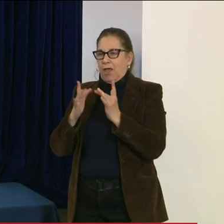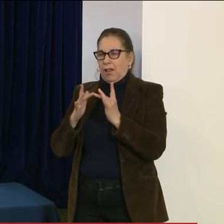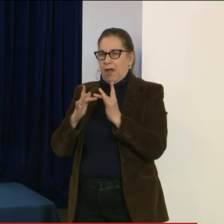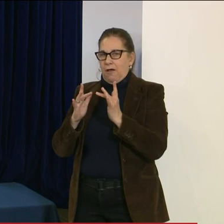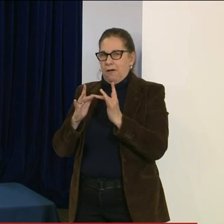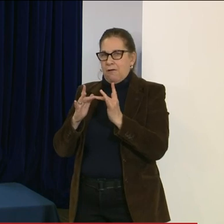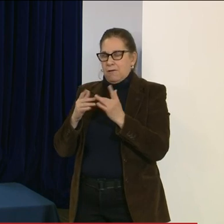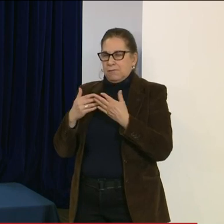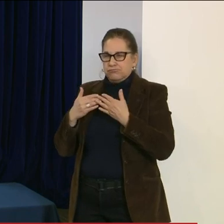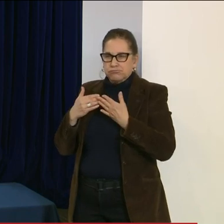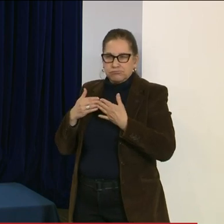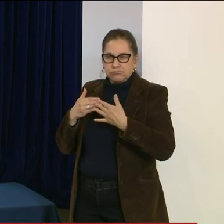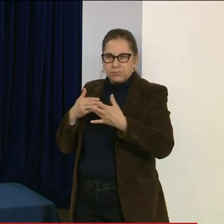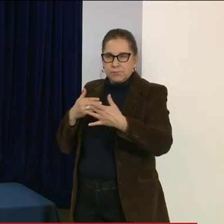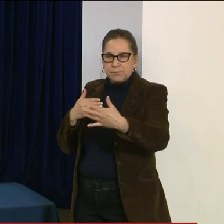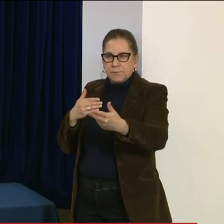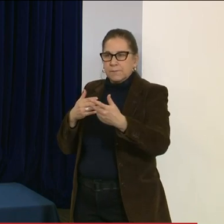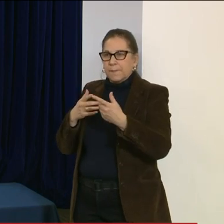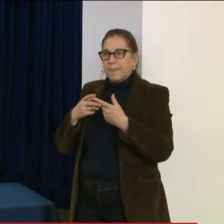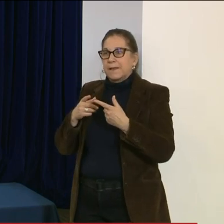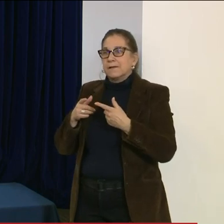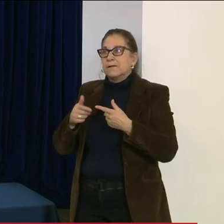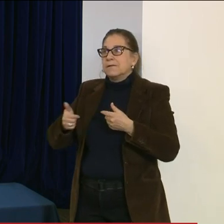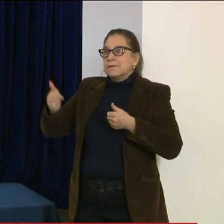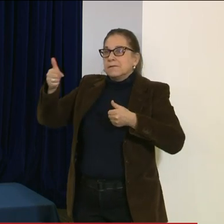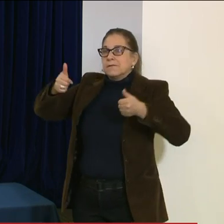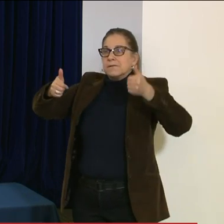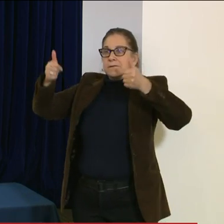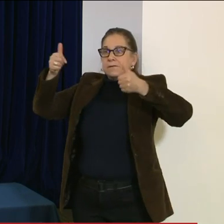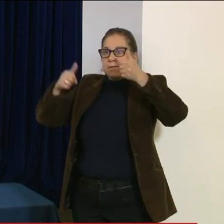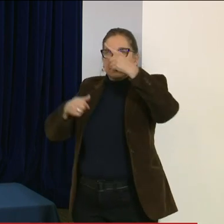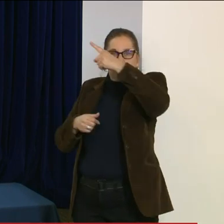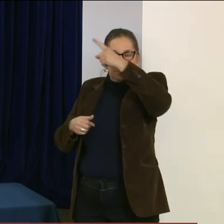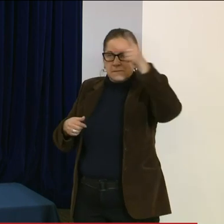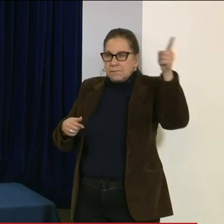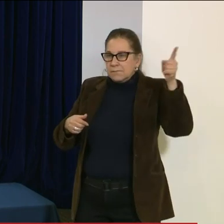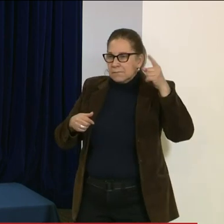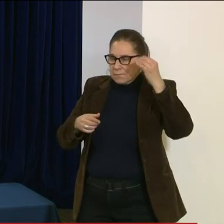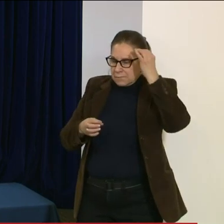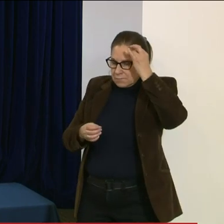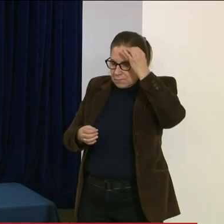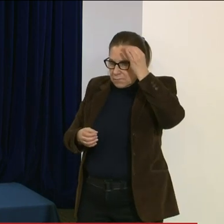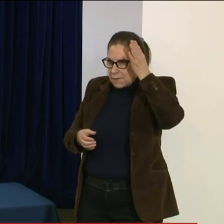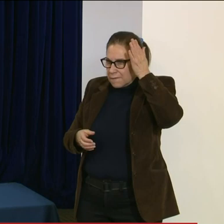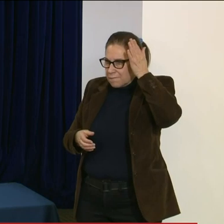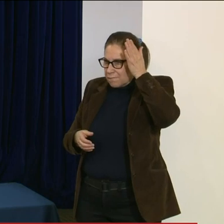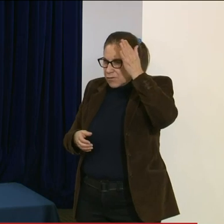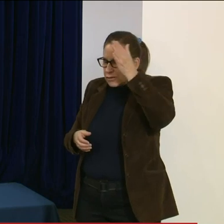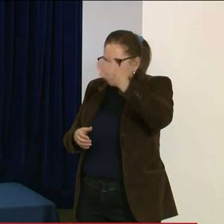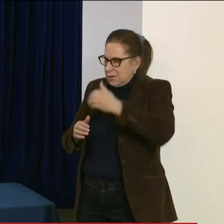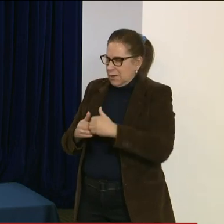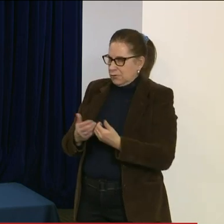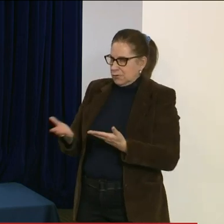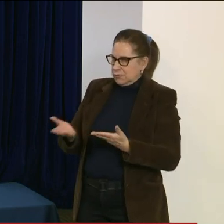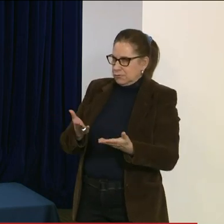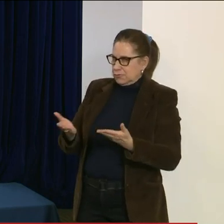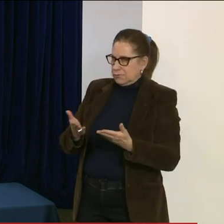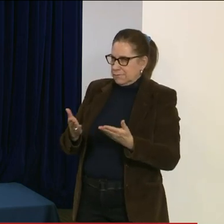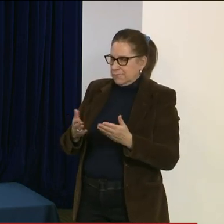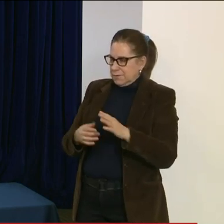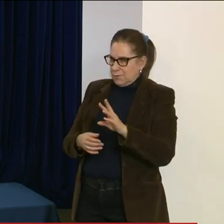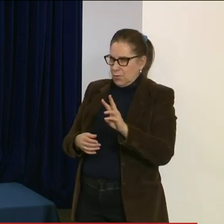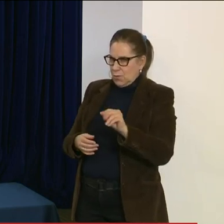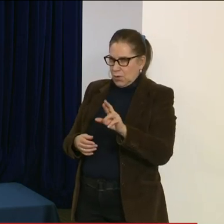there has been very forward-thinking in terms of not only how they can serve the residents of Wards 7 and 8, but how they can be an asset